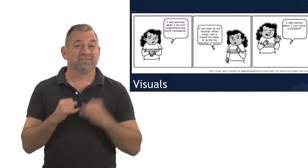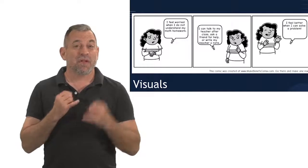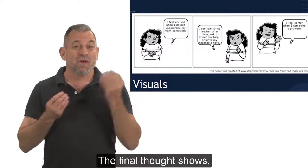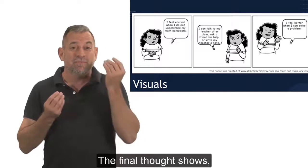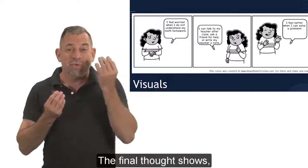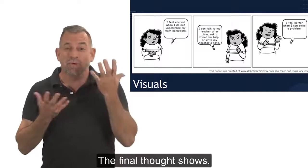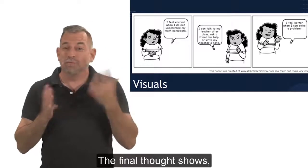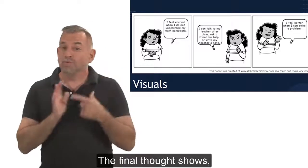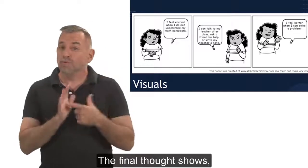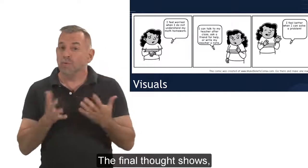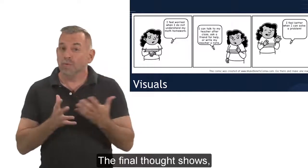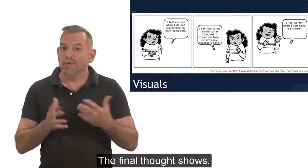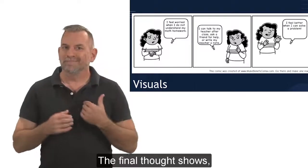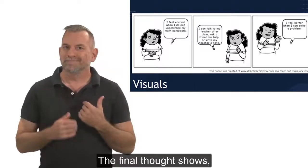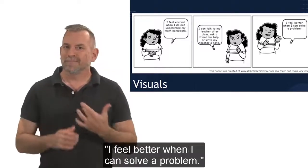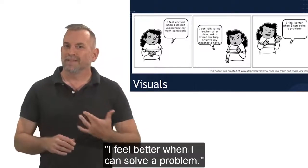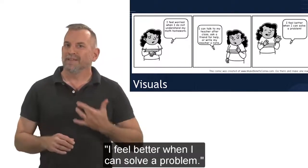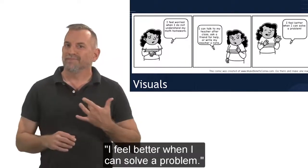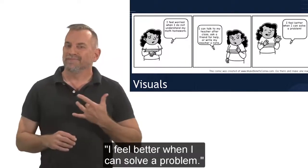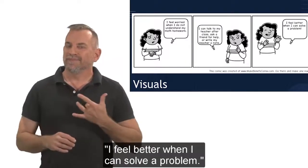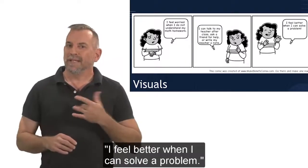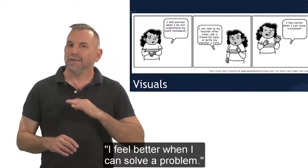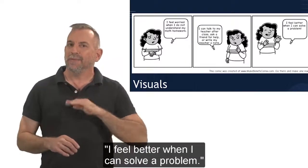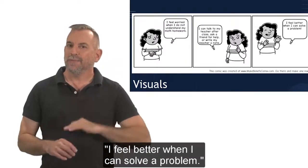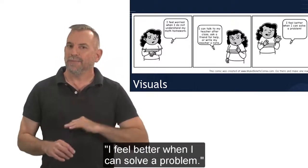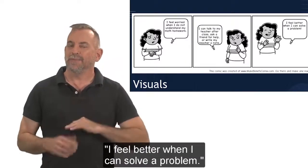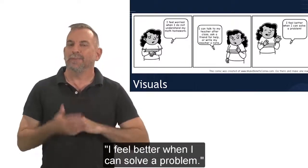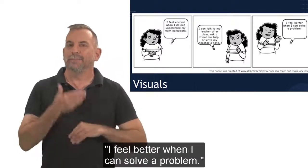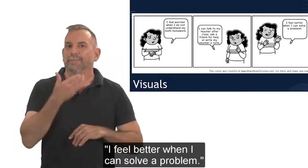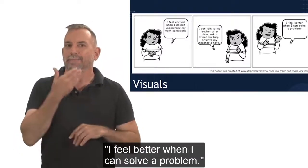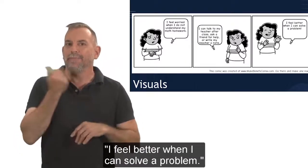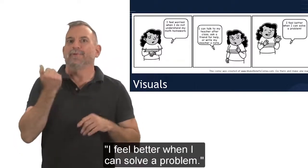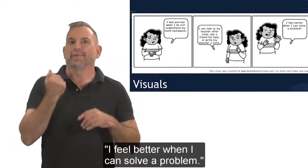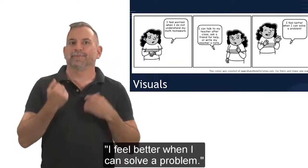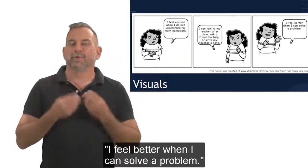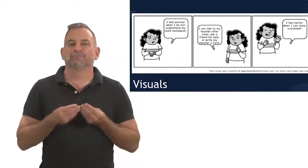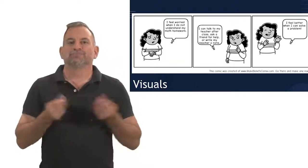The final thought shows, I feel better when I can solve a problem.